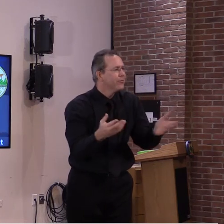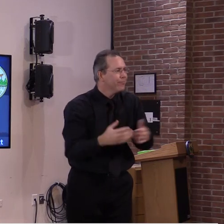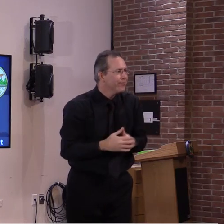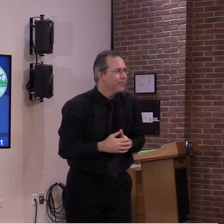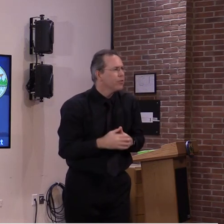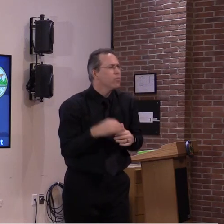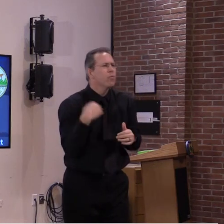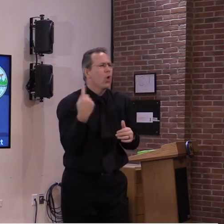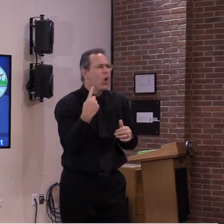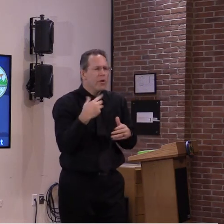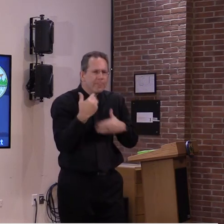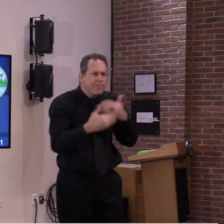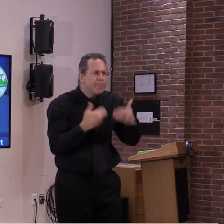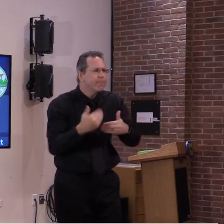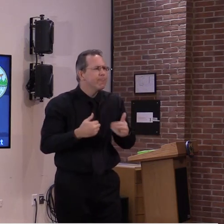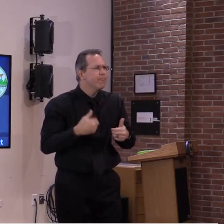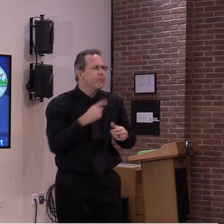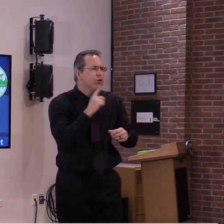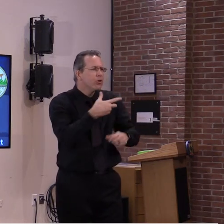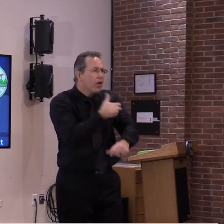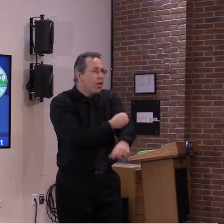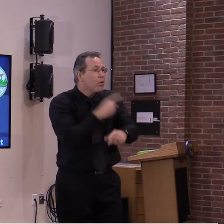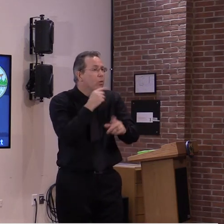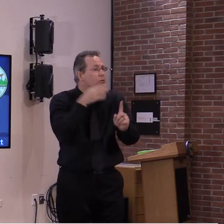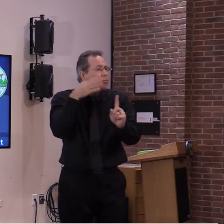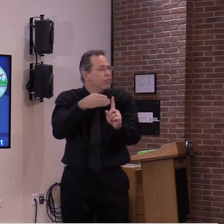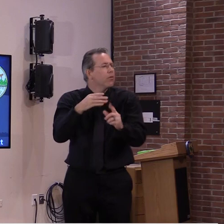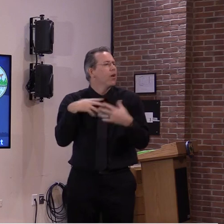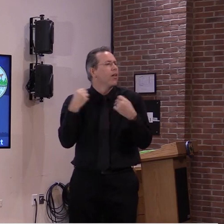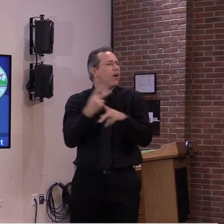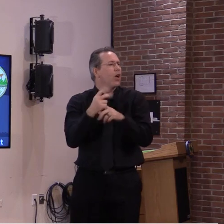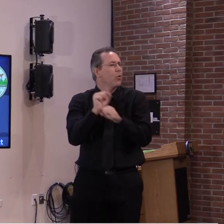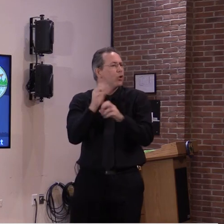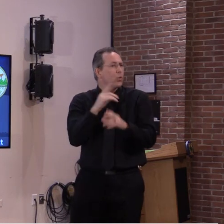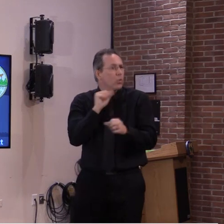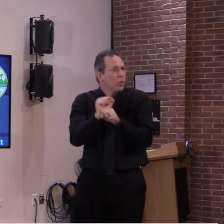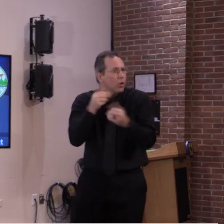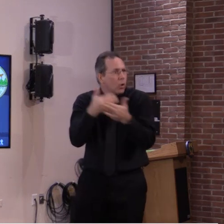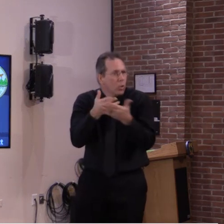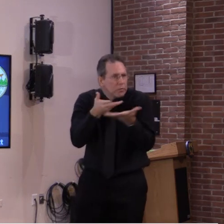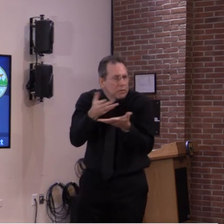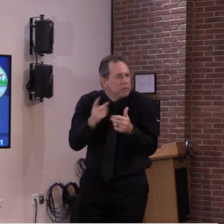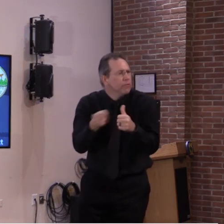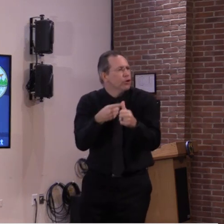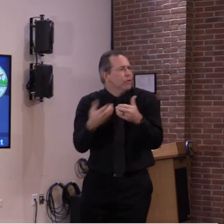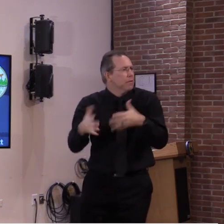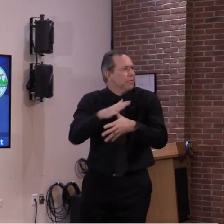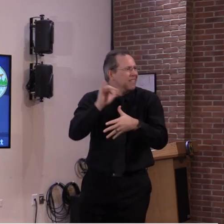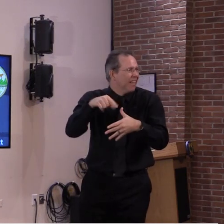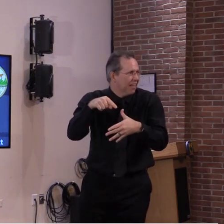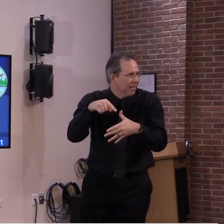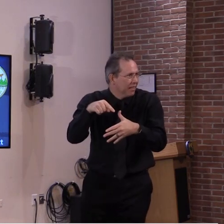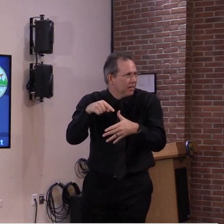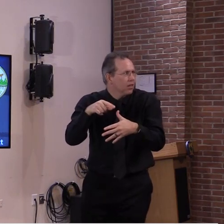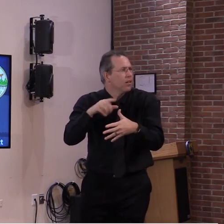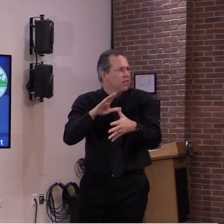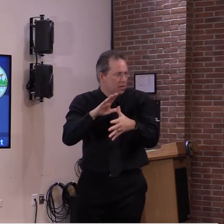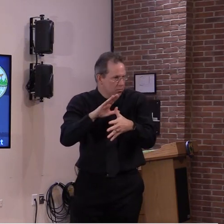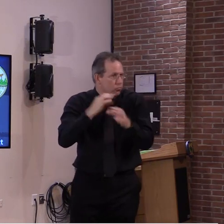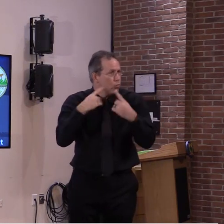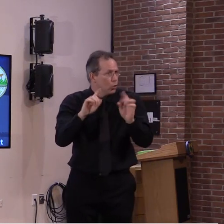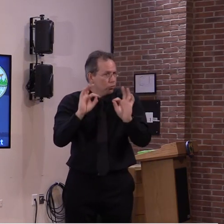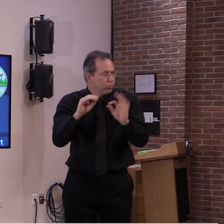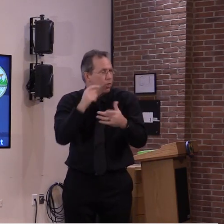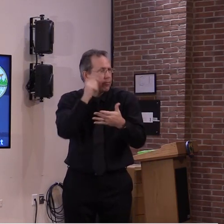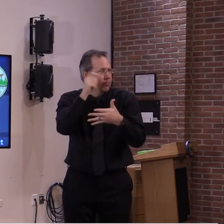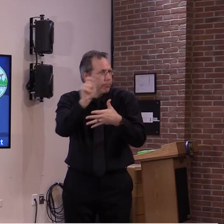on vaccinating that aspect of priority group 1A. And we're successful at